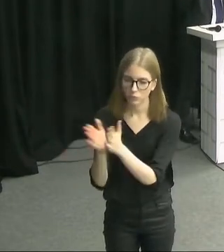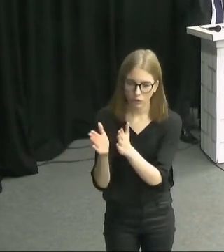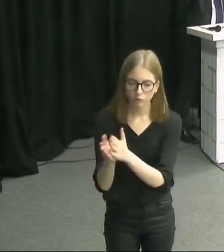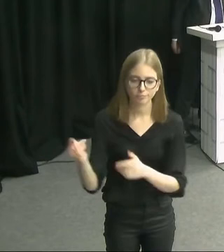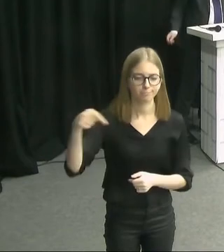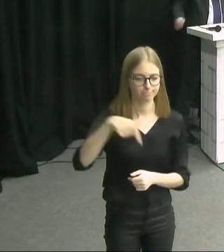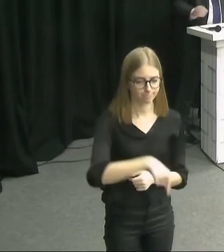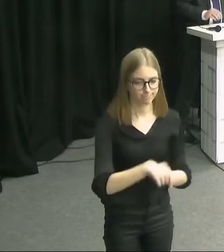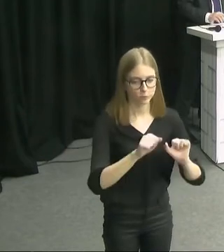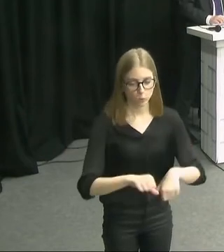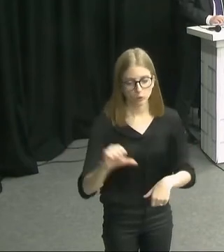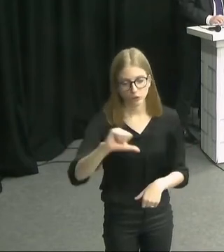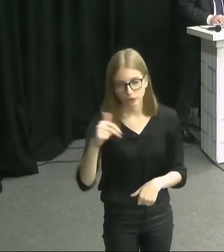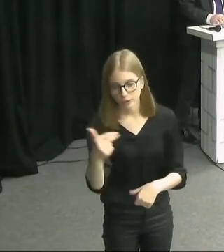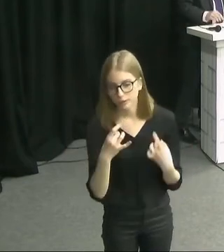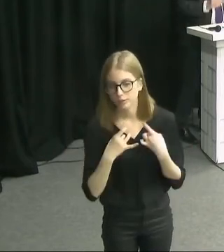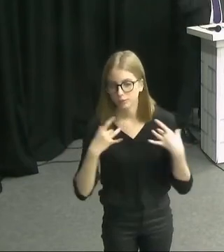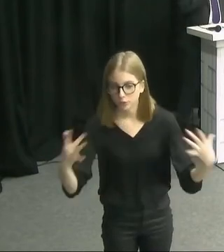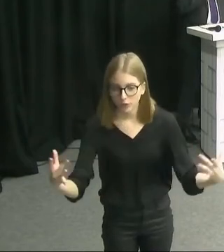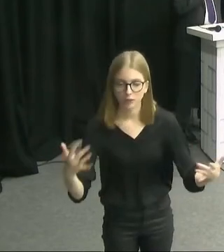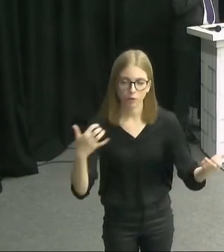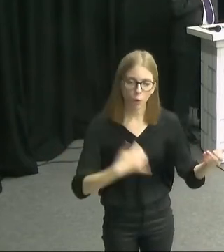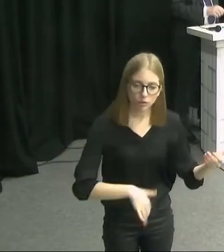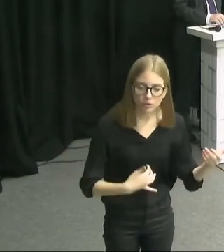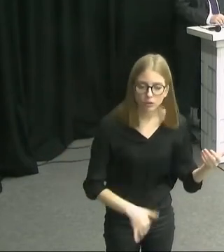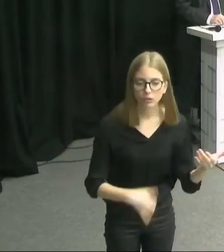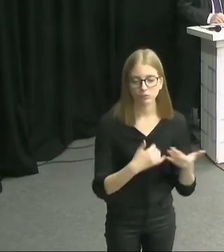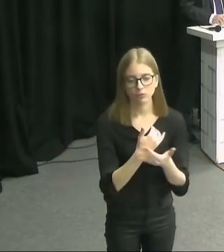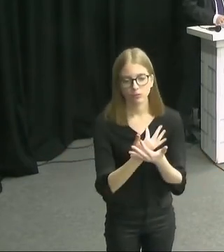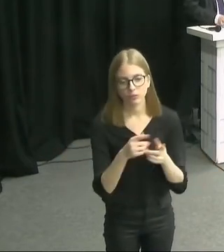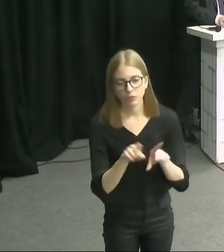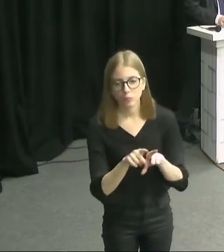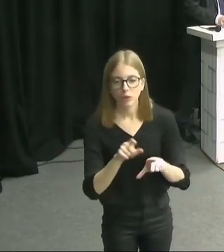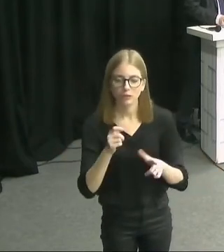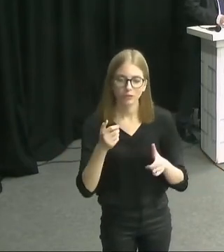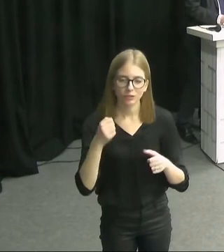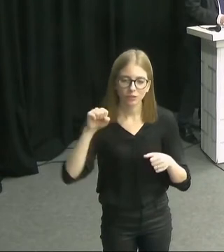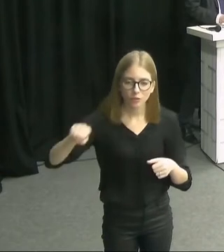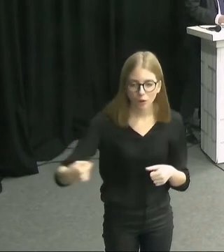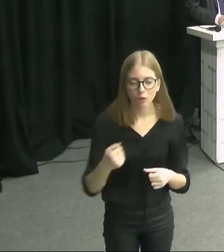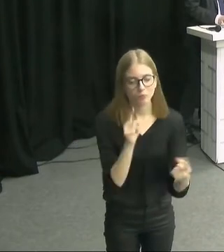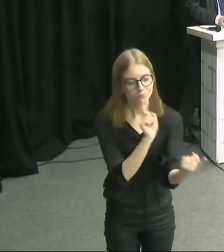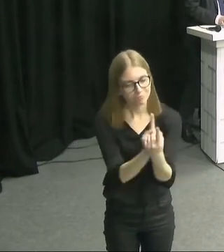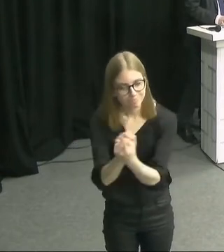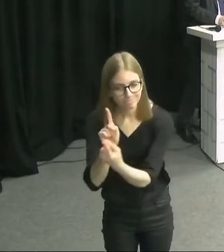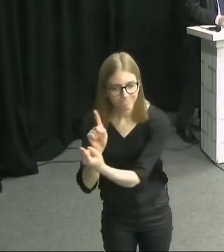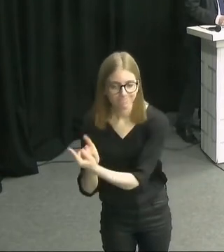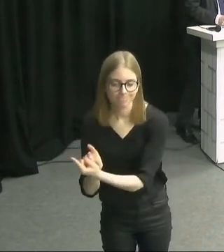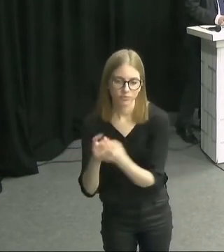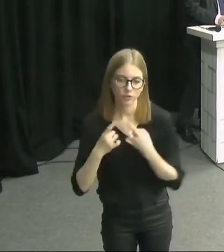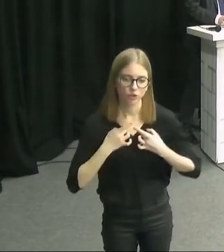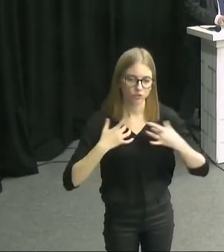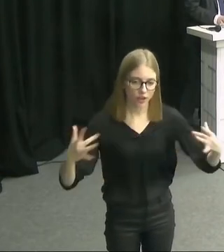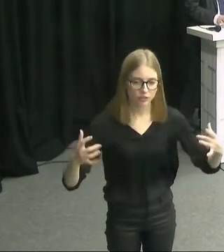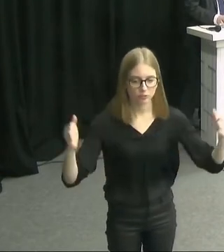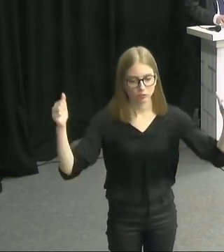information. And these events really do a lot to bring people together. And